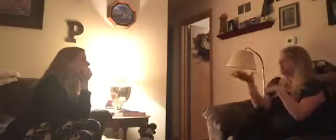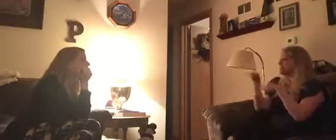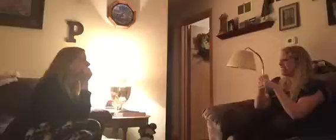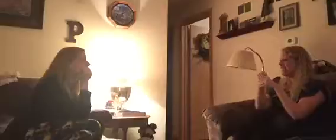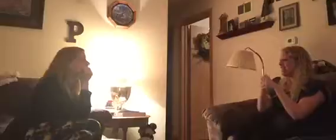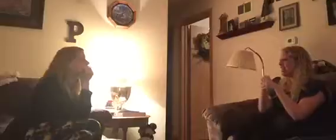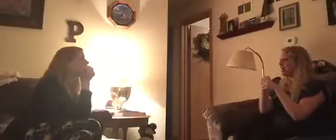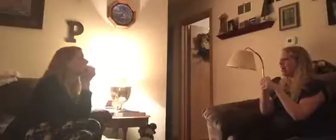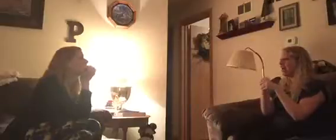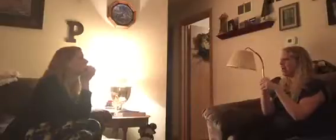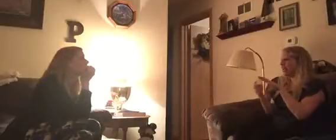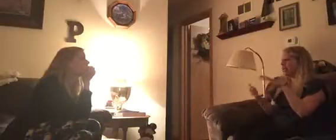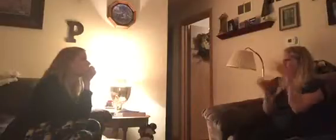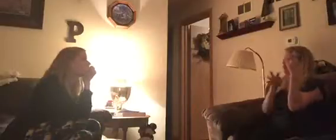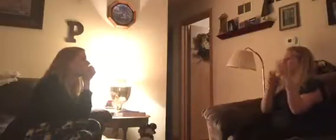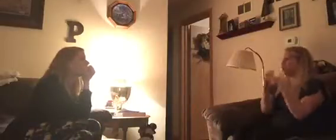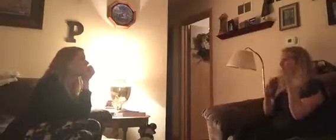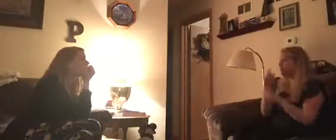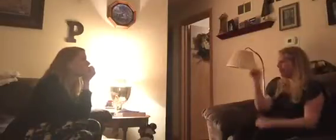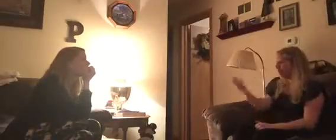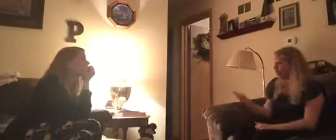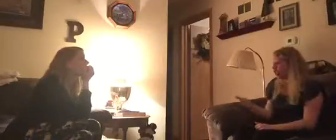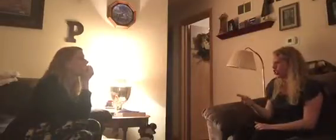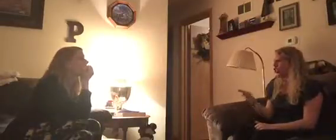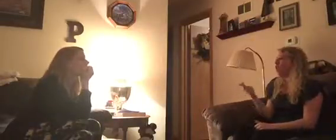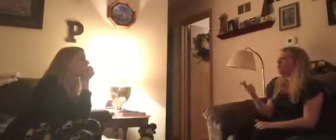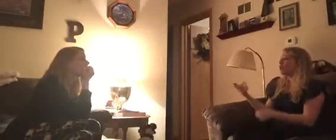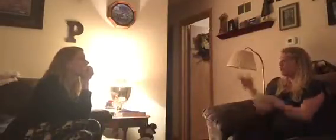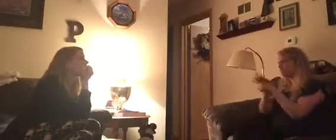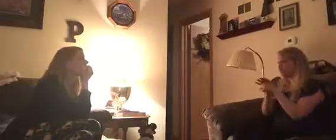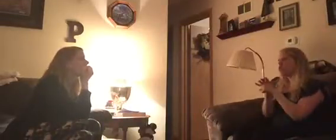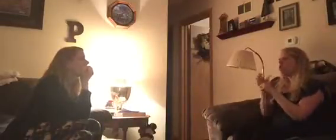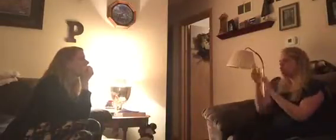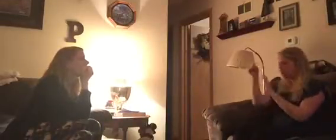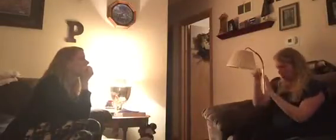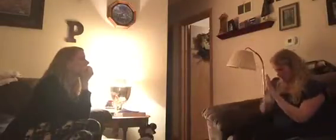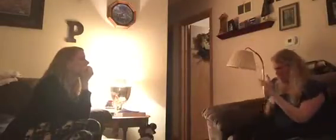It'll cause problems. Well, it's very labor intensive. A lot of labor.